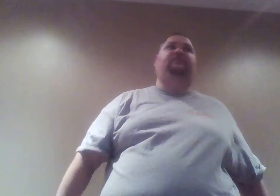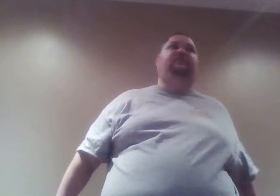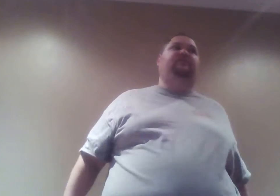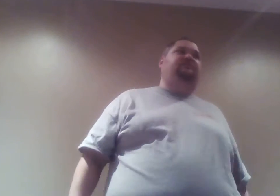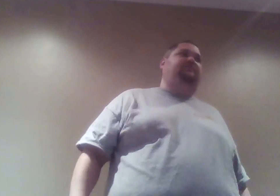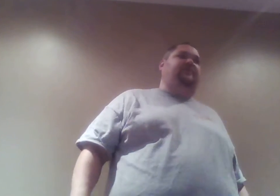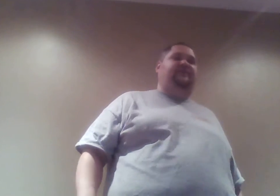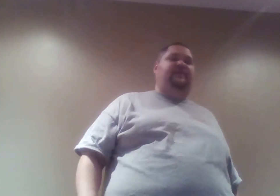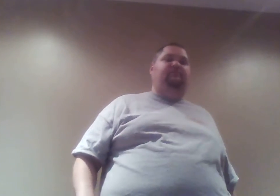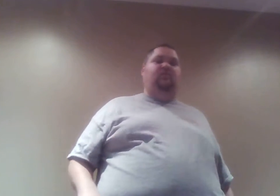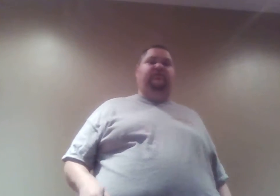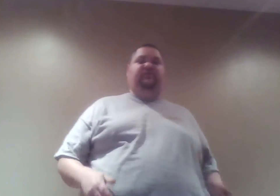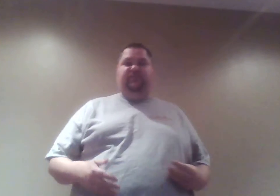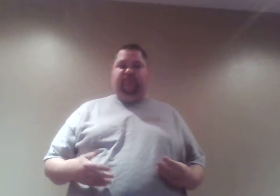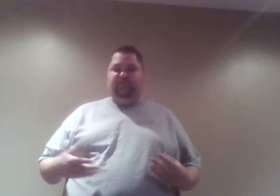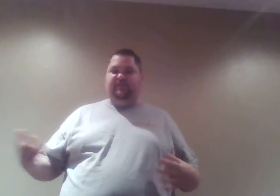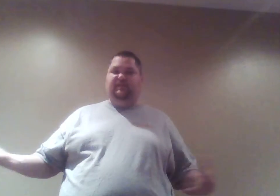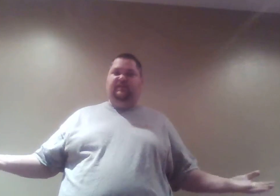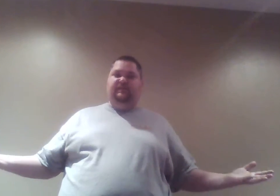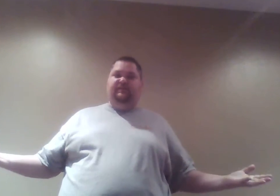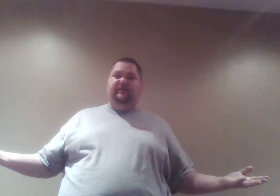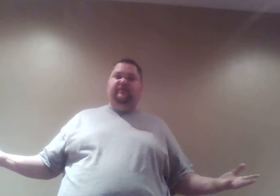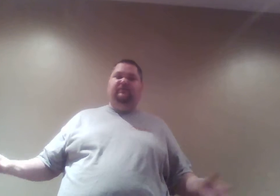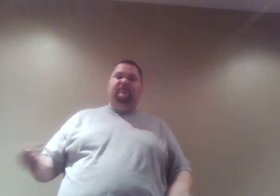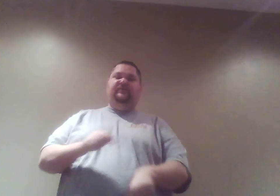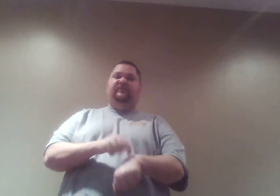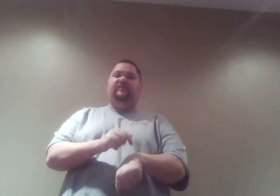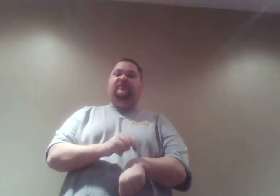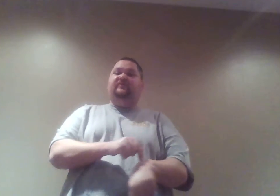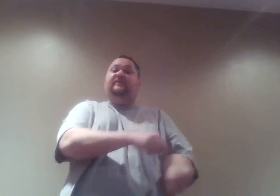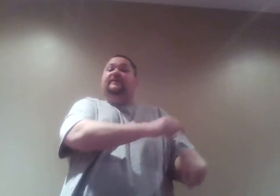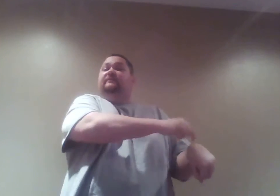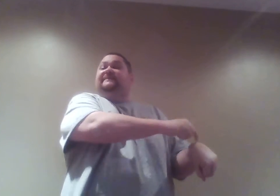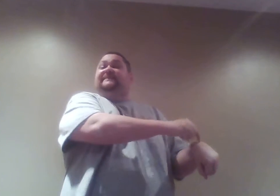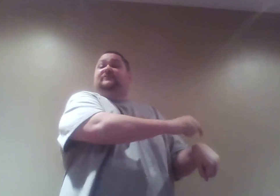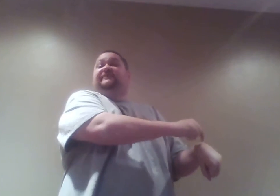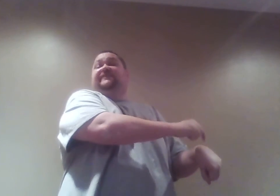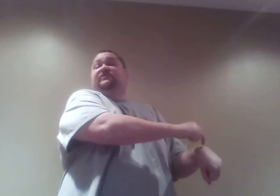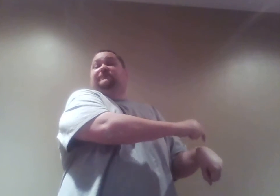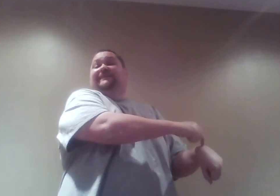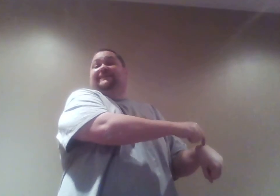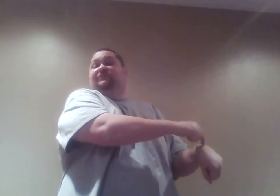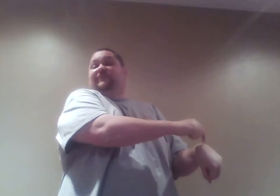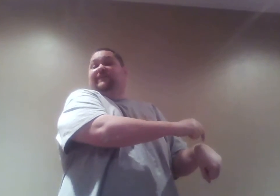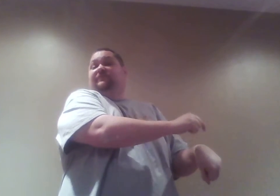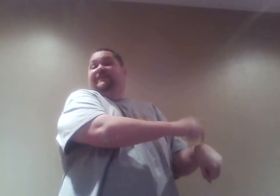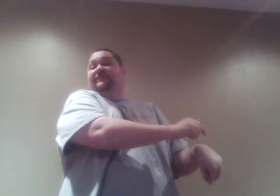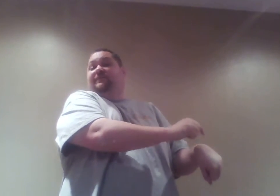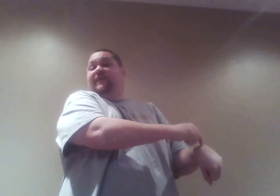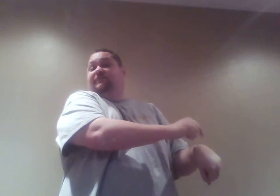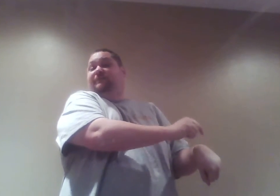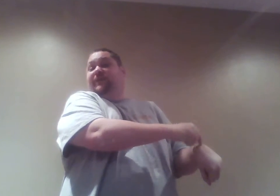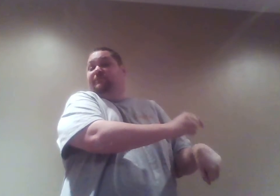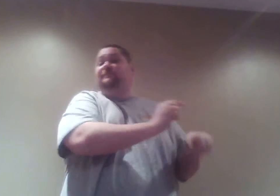something I think most of the hearing world does anyways, is like, we gotta go, we gotta go, we gotta go, we gotta go, now.